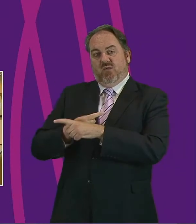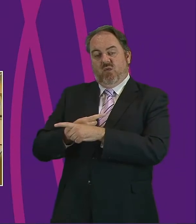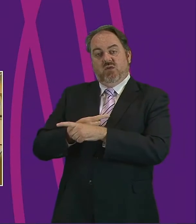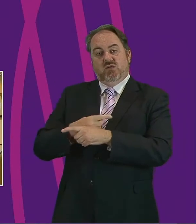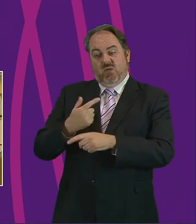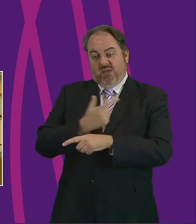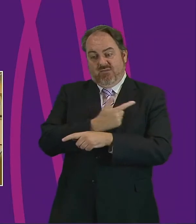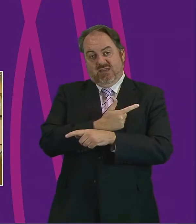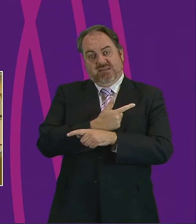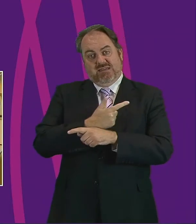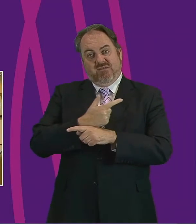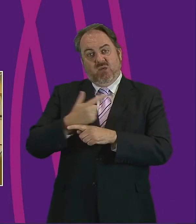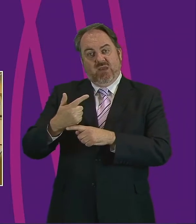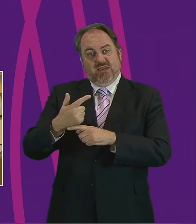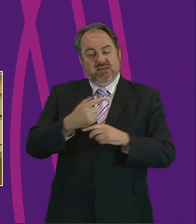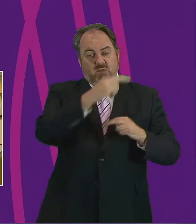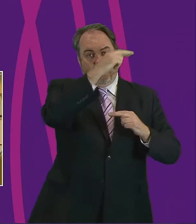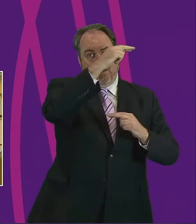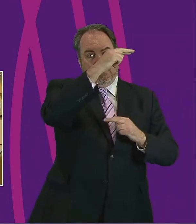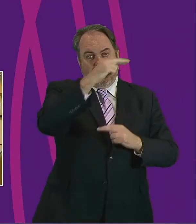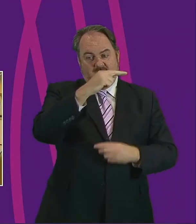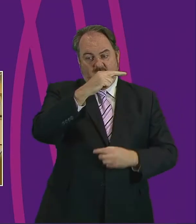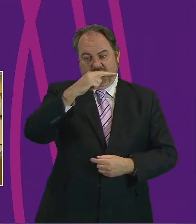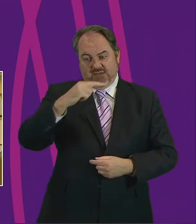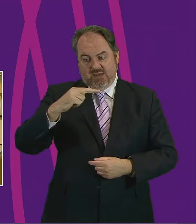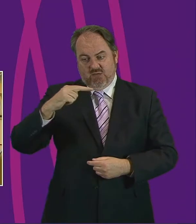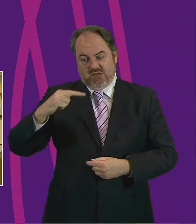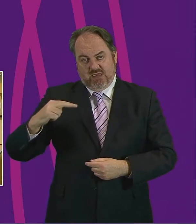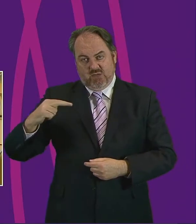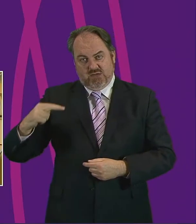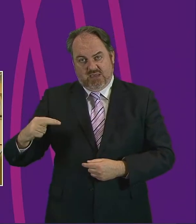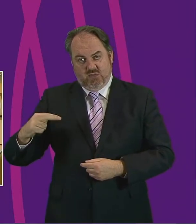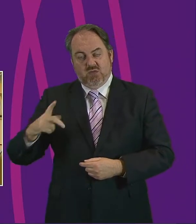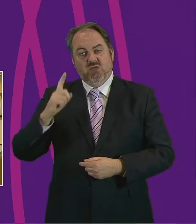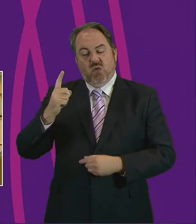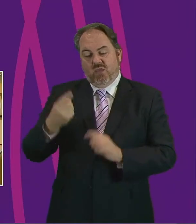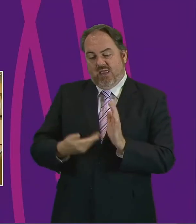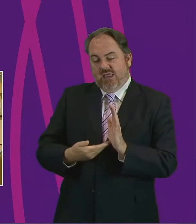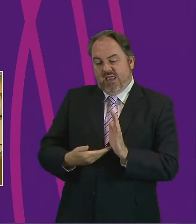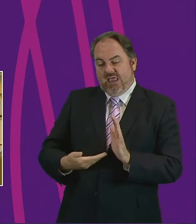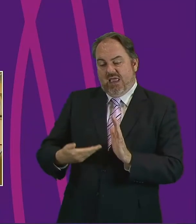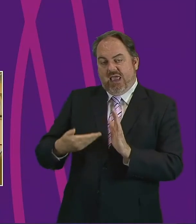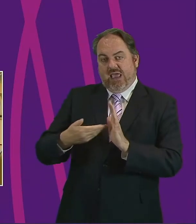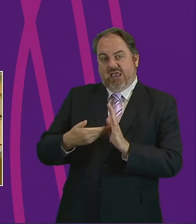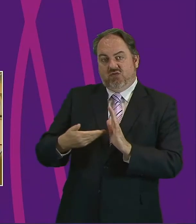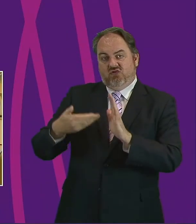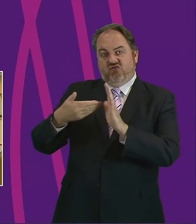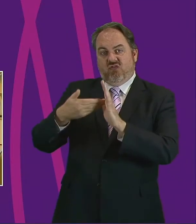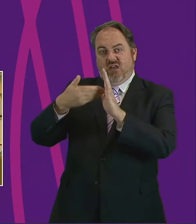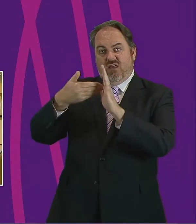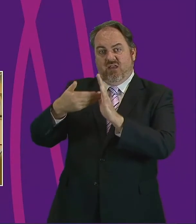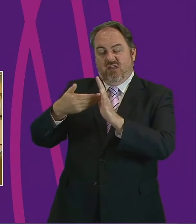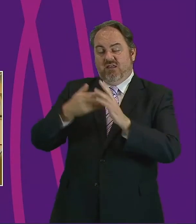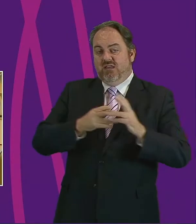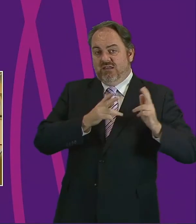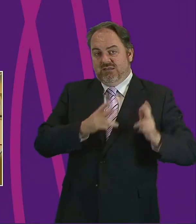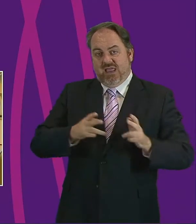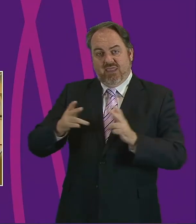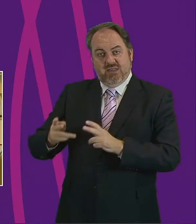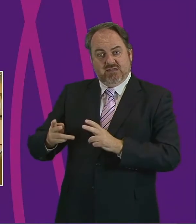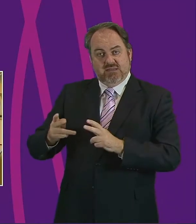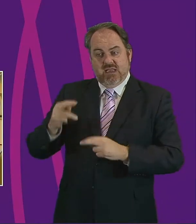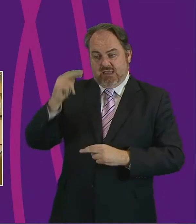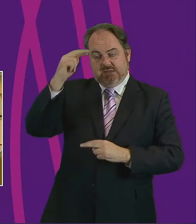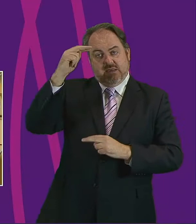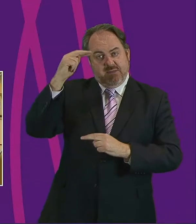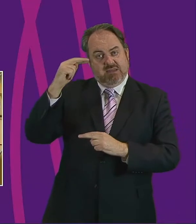number of deaths from the virus has fallen. The total number of excess deaths, which is the number above the 5-year average for the same time of year, also decreased